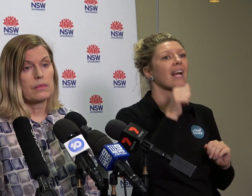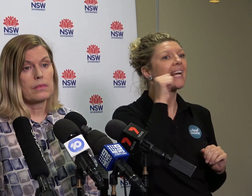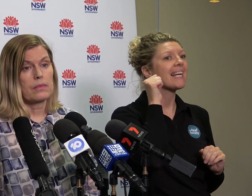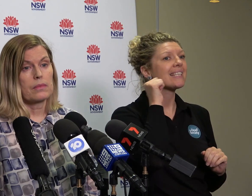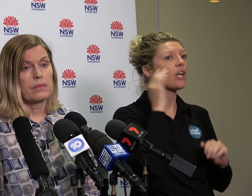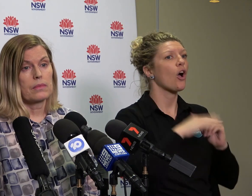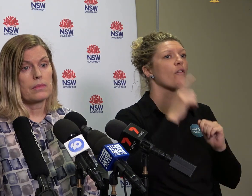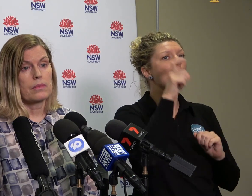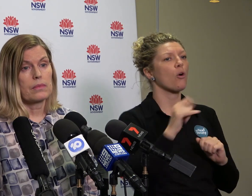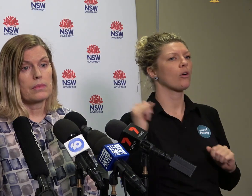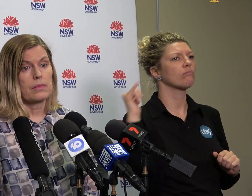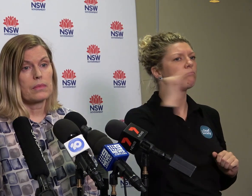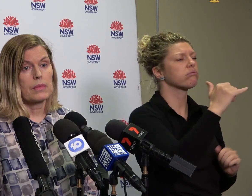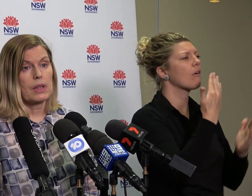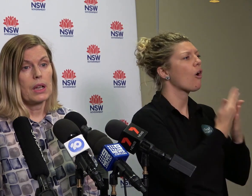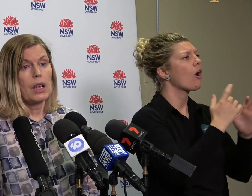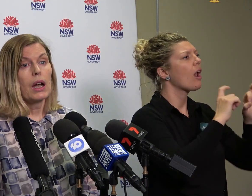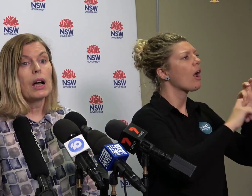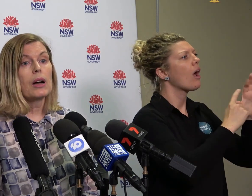Airway flight? Are they infected?